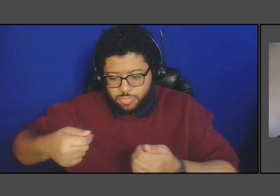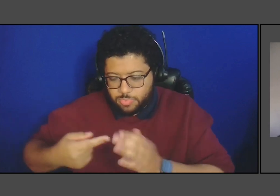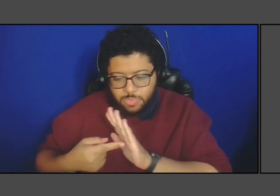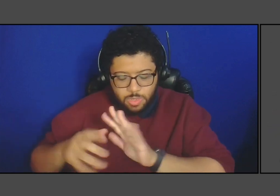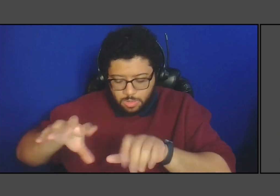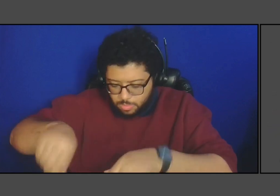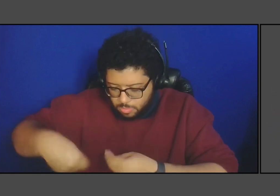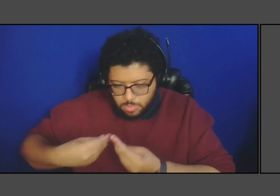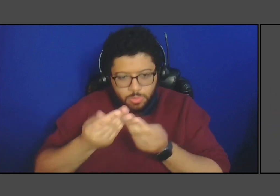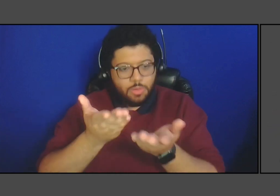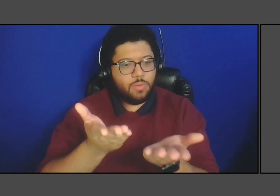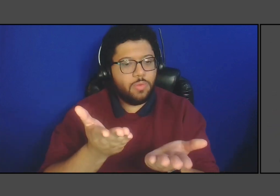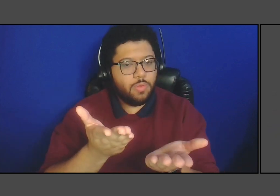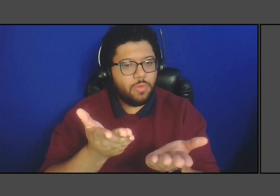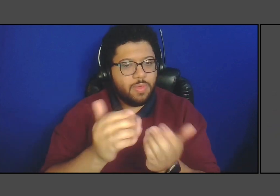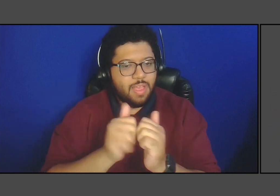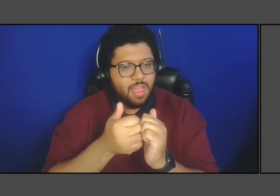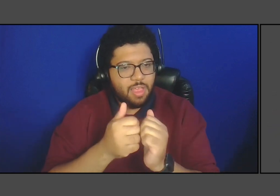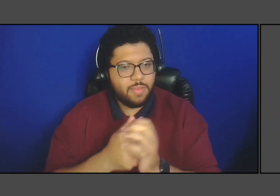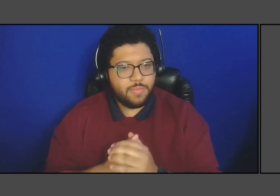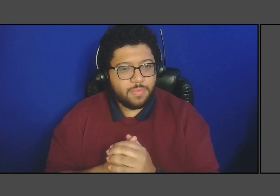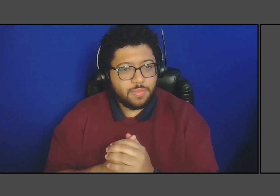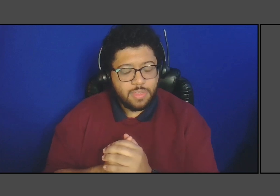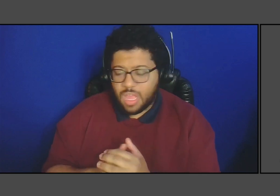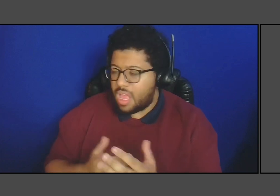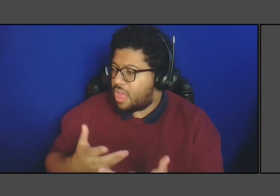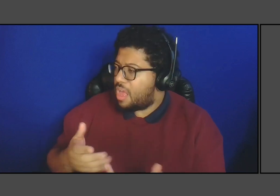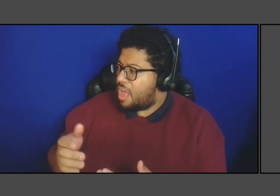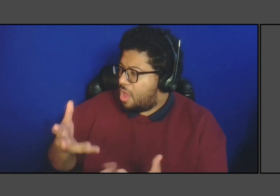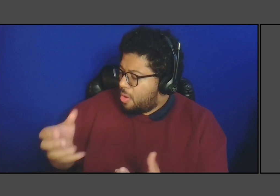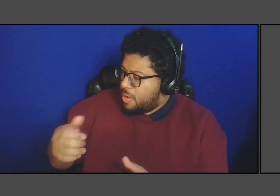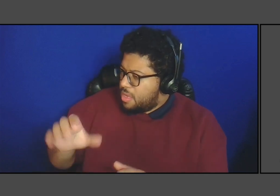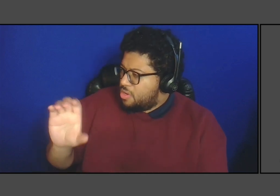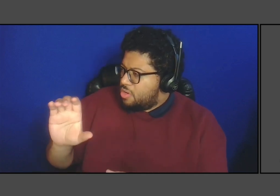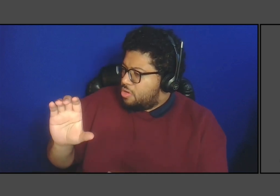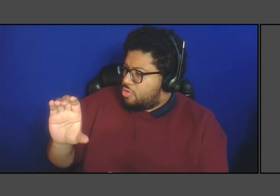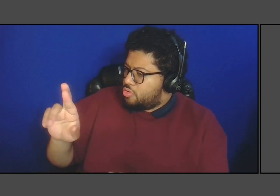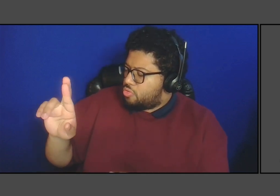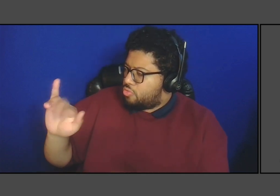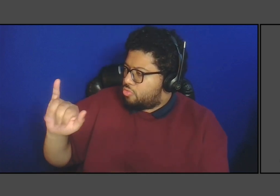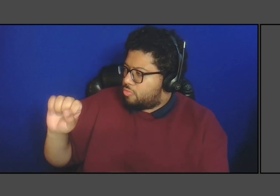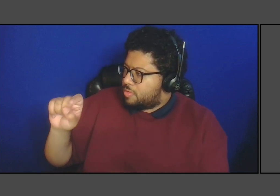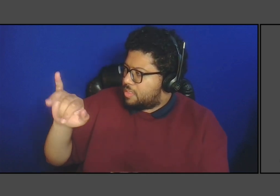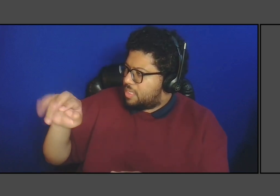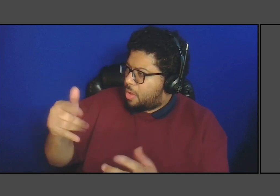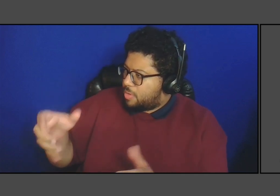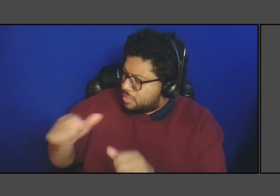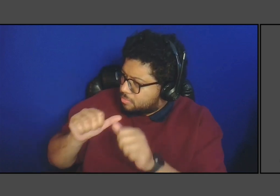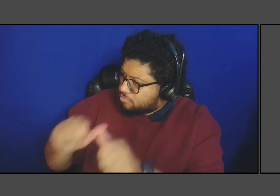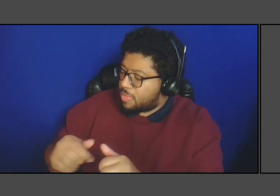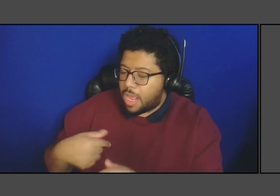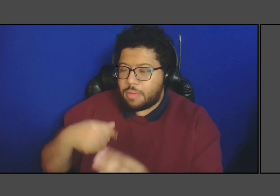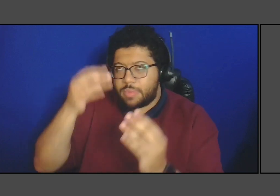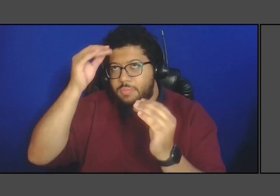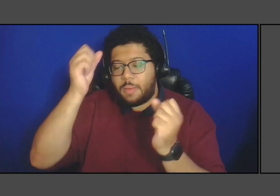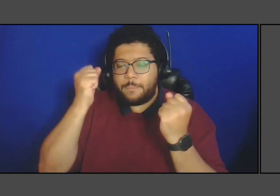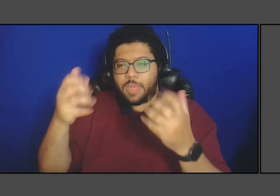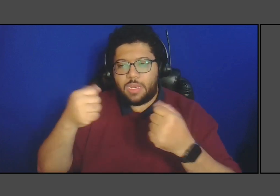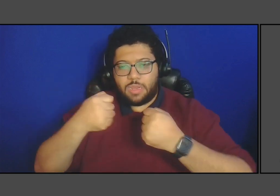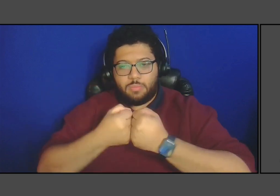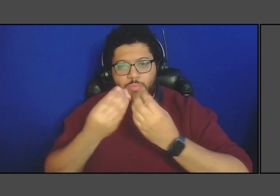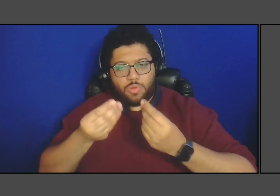I'd like to stay with you, Cristina, because I'm thinking about how many Borderlands artists today are engaged very deeply